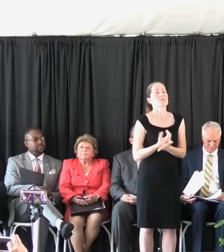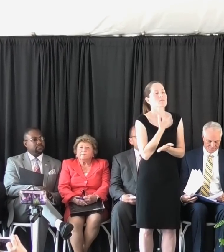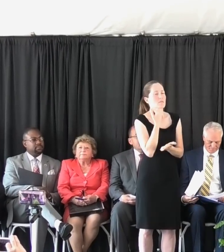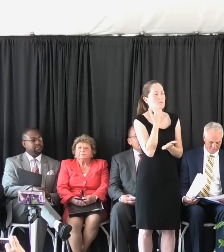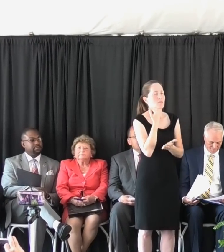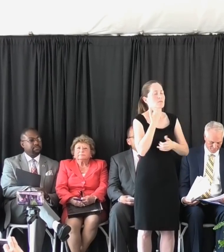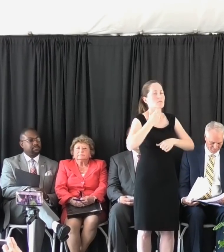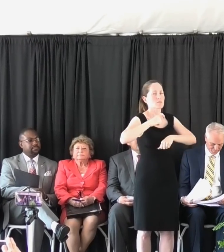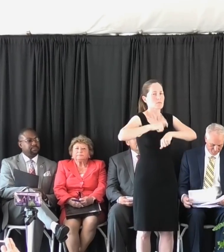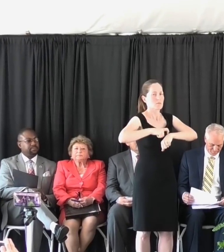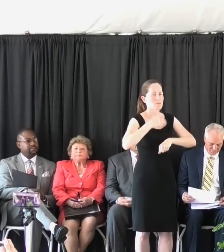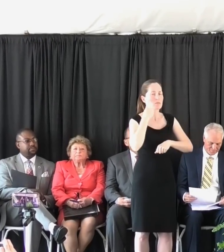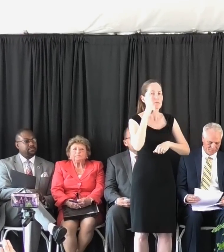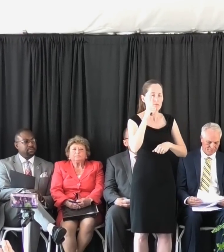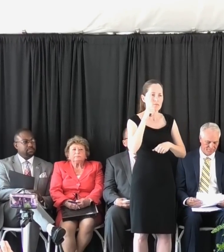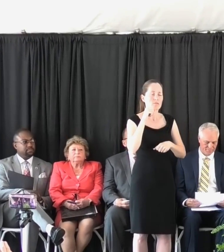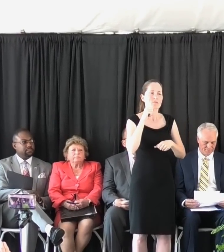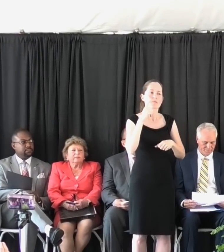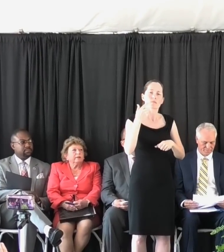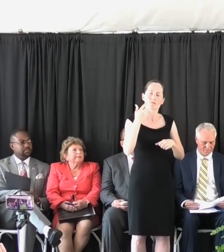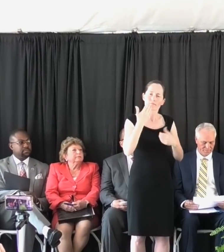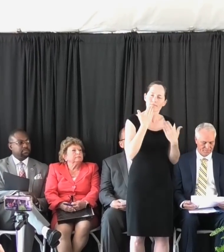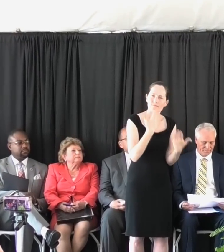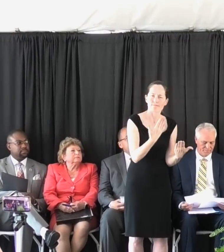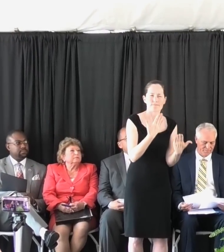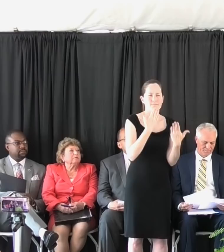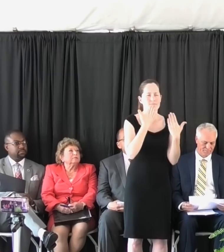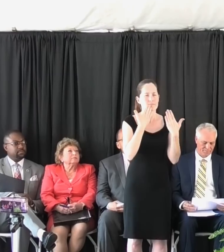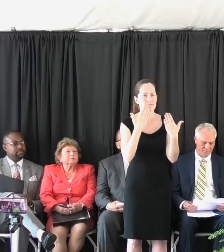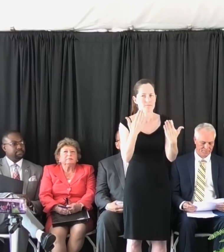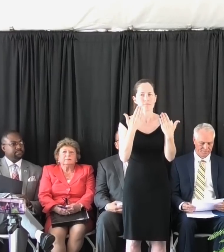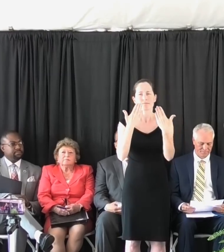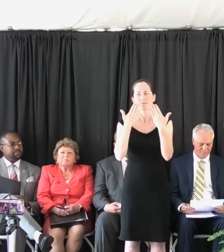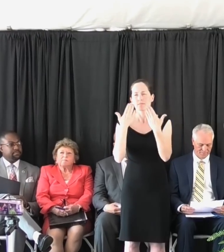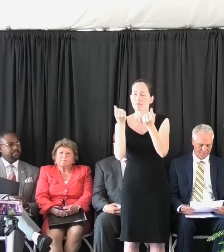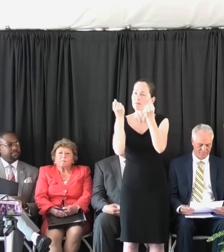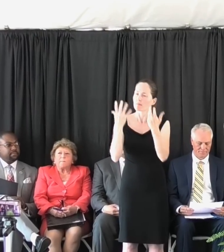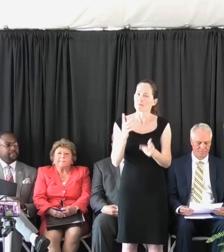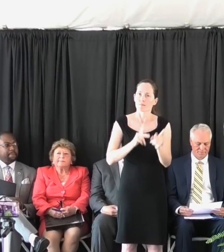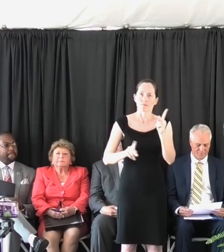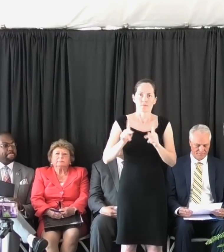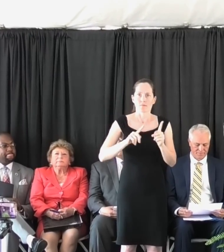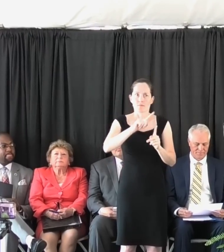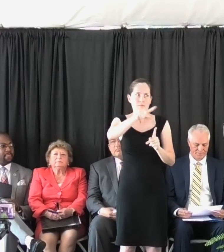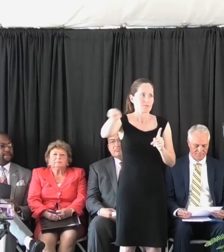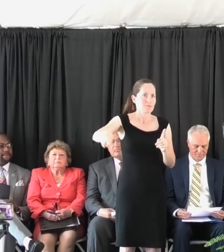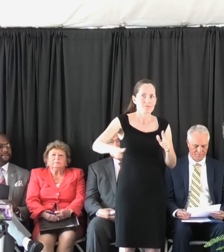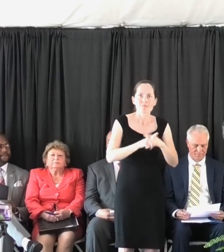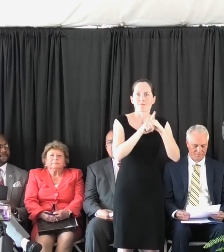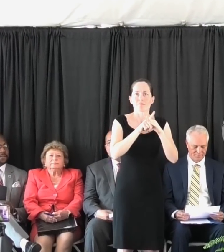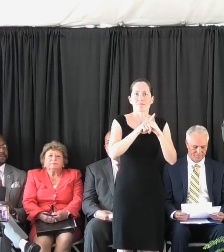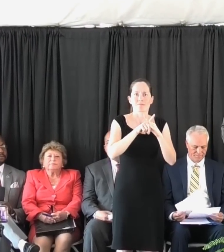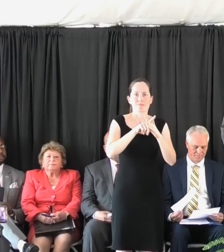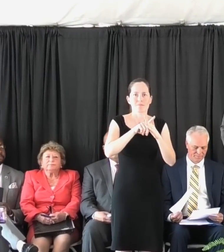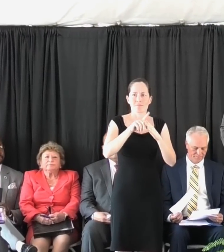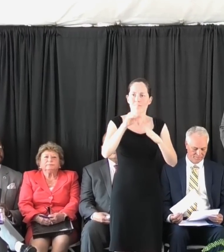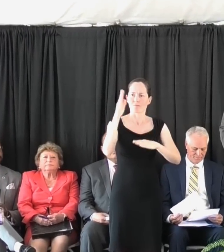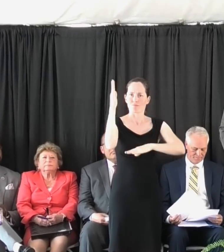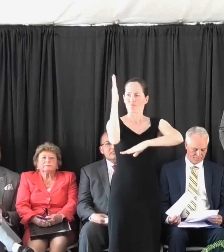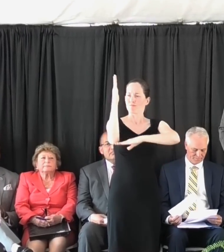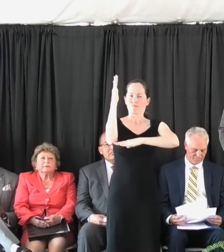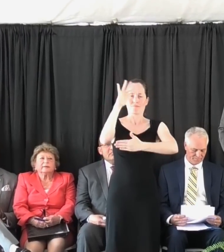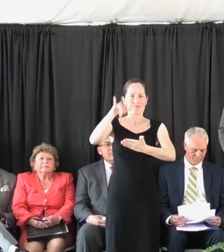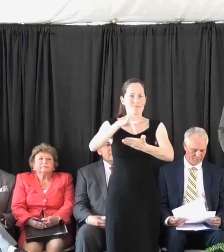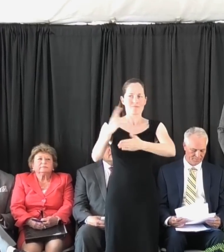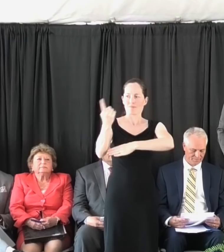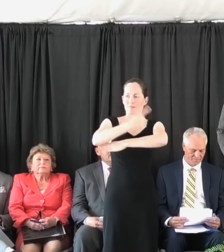thank all of the folks here today who came in the middle of a day Monday, but had spent so